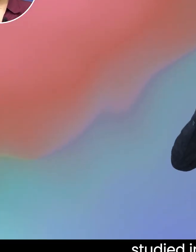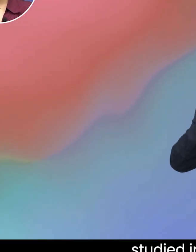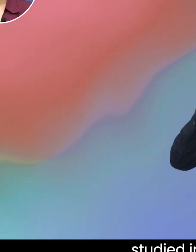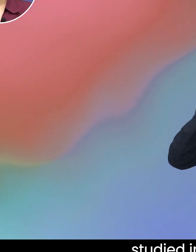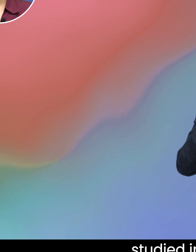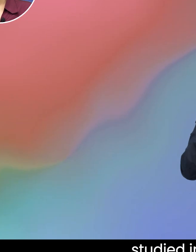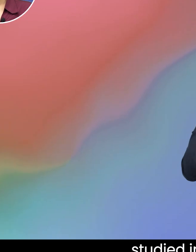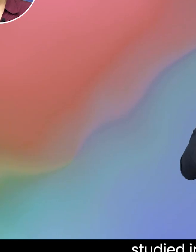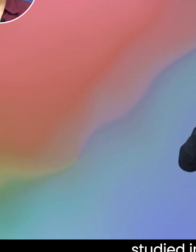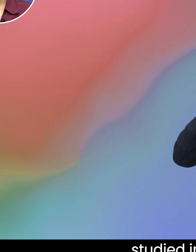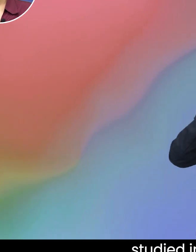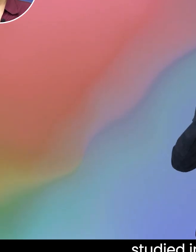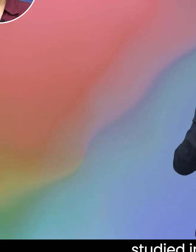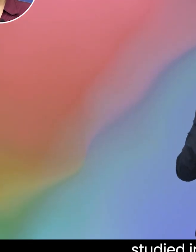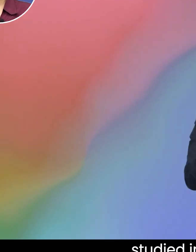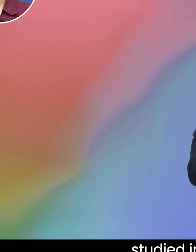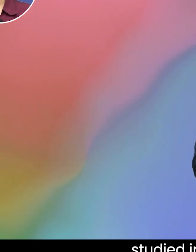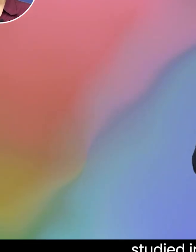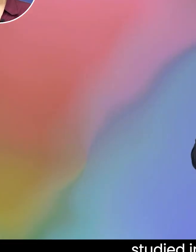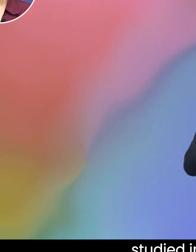your previous class.